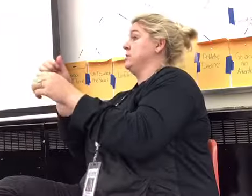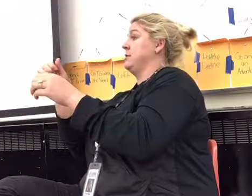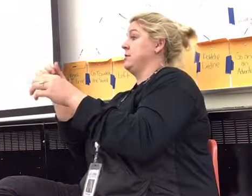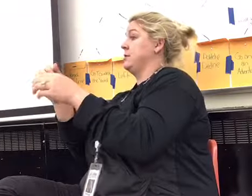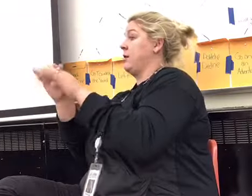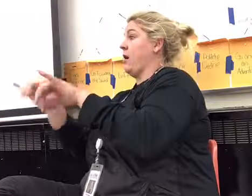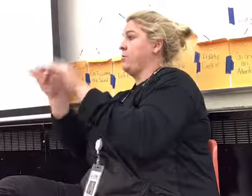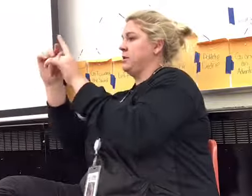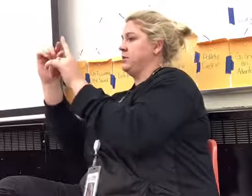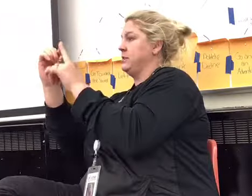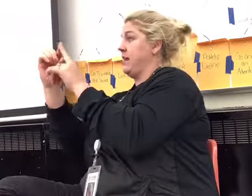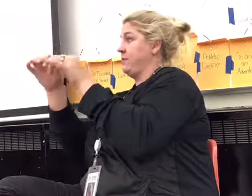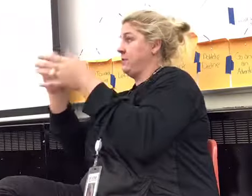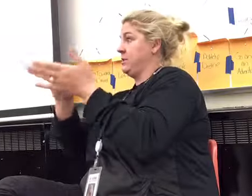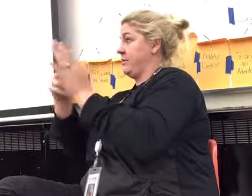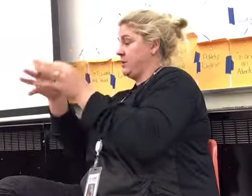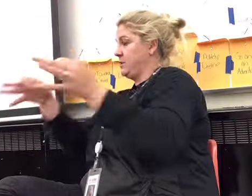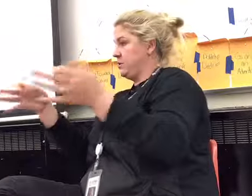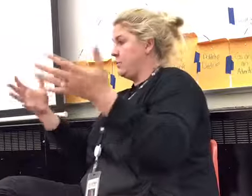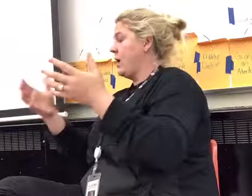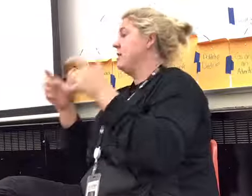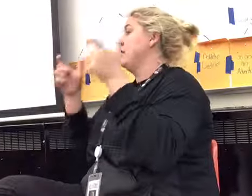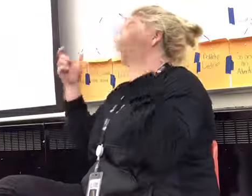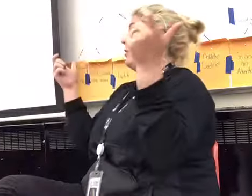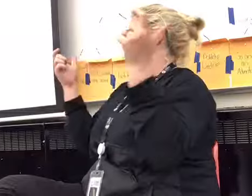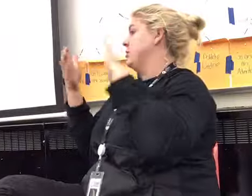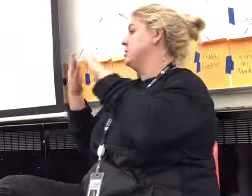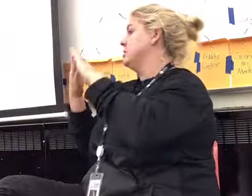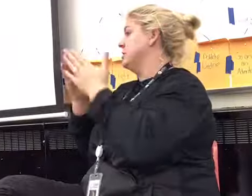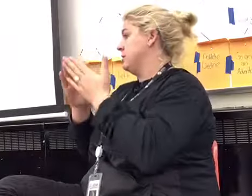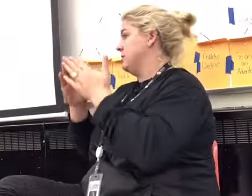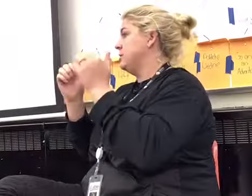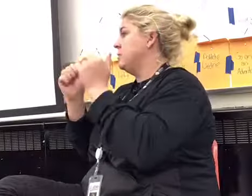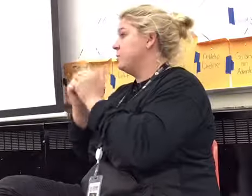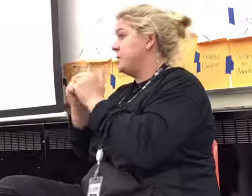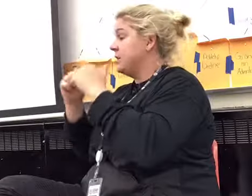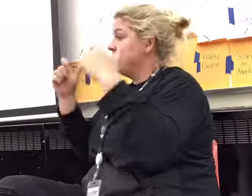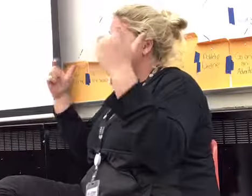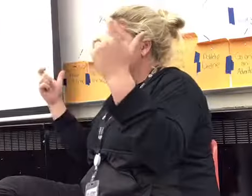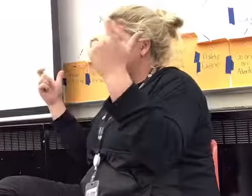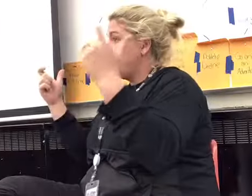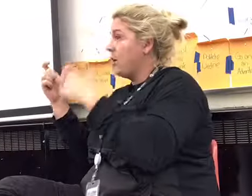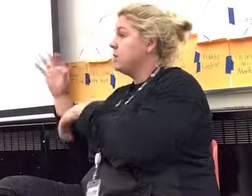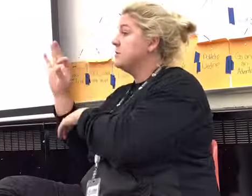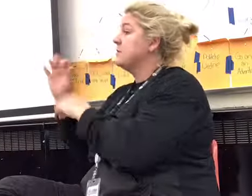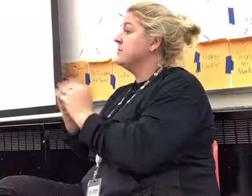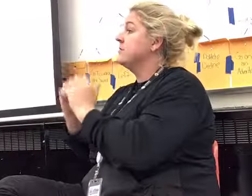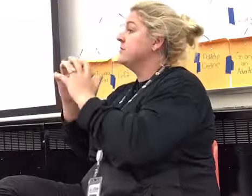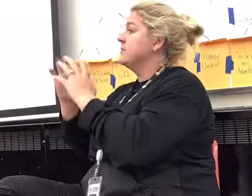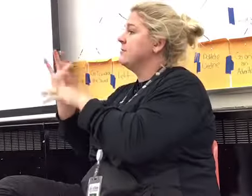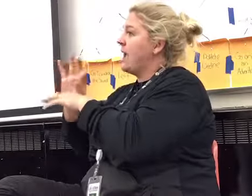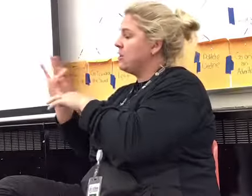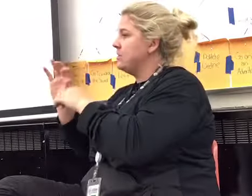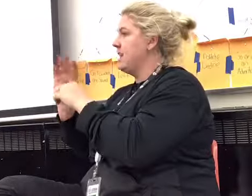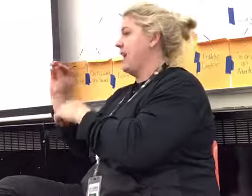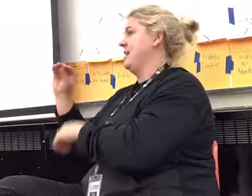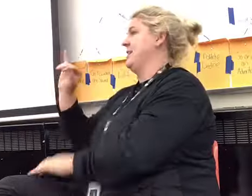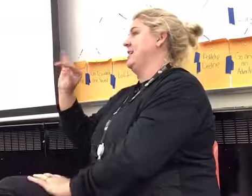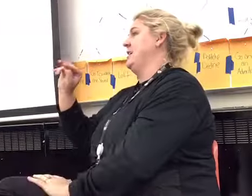underline, is large cities with large factories and industries. Reason why is because they're the